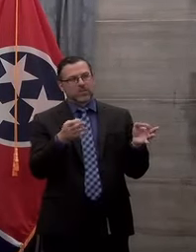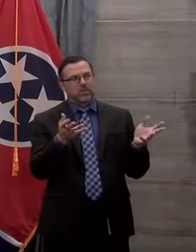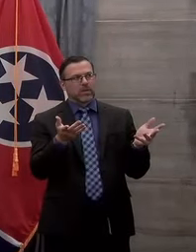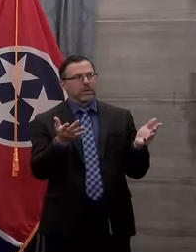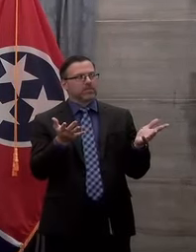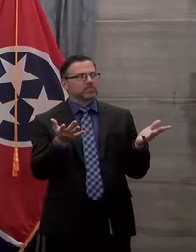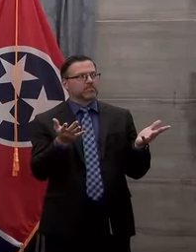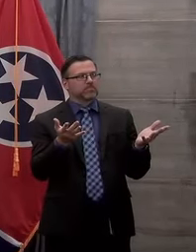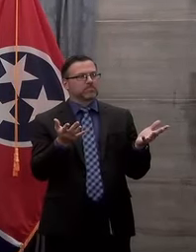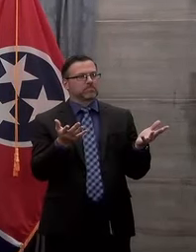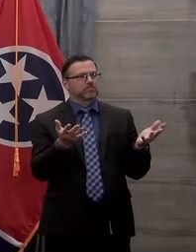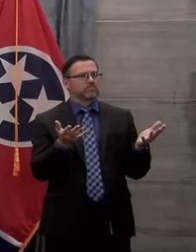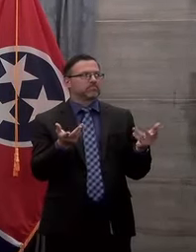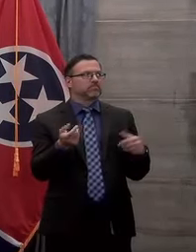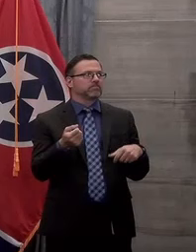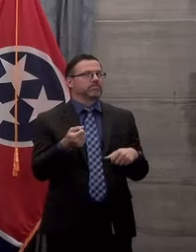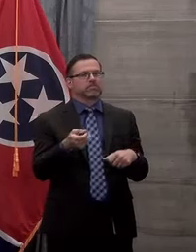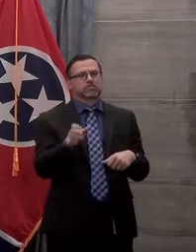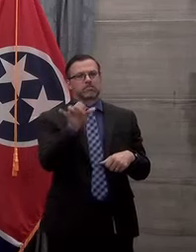as we did with